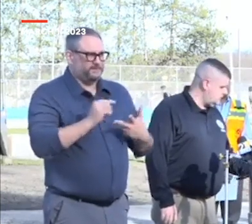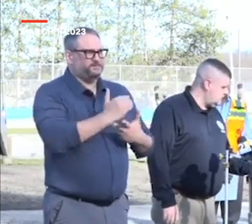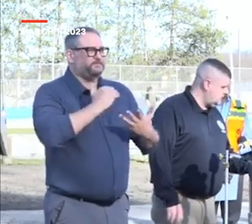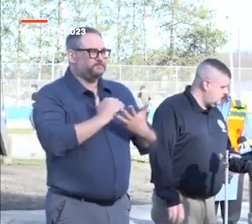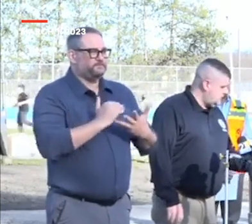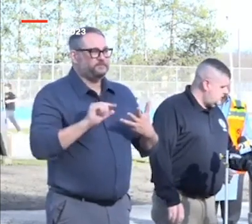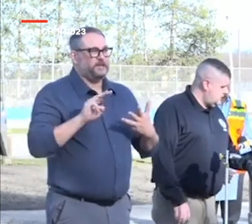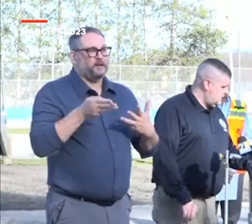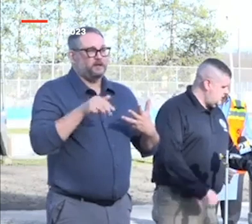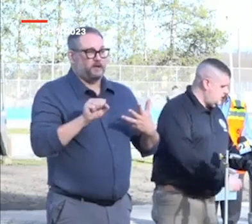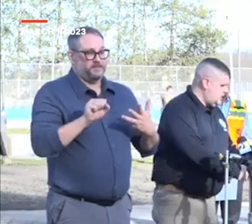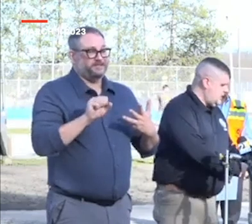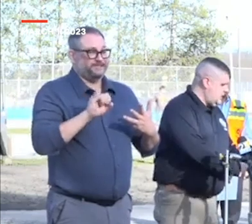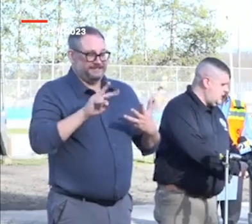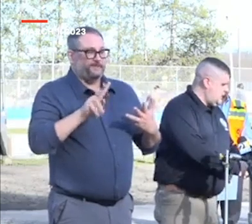Sivak,